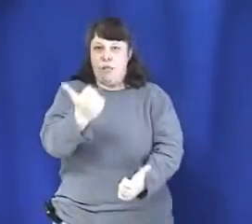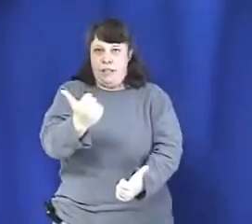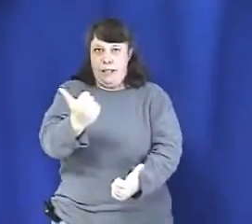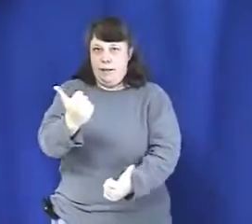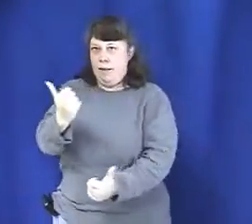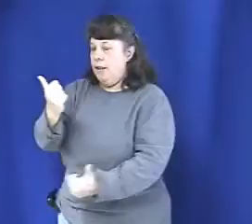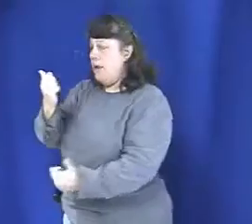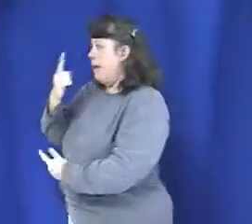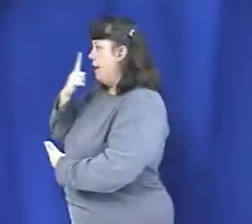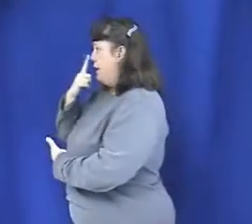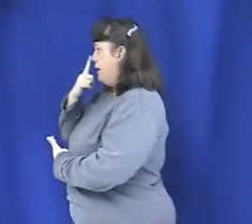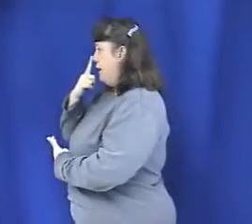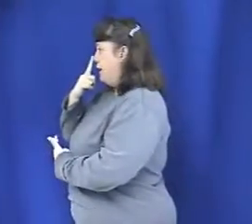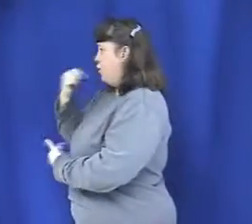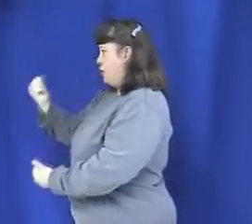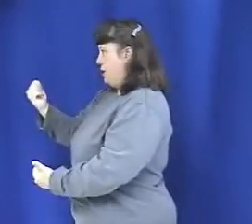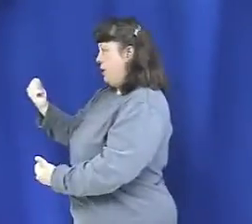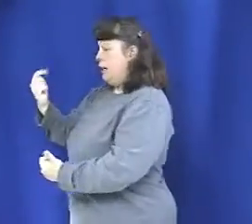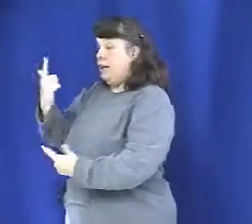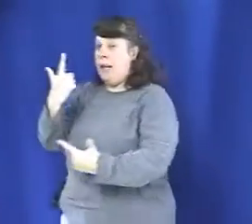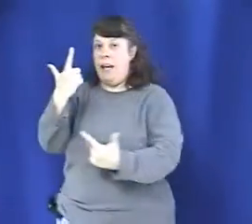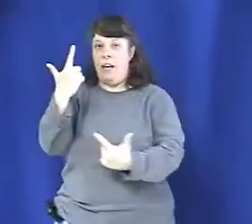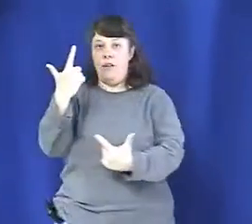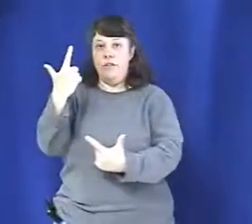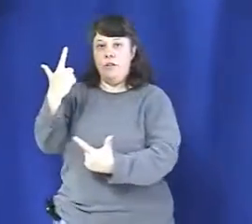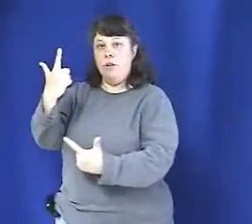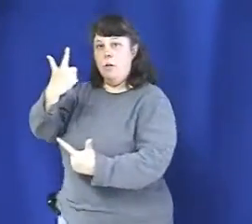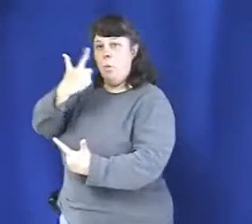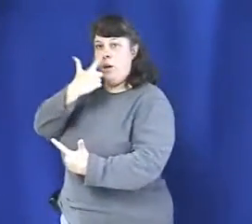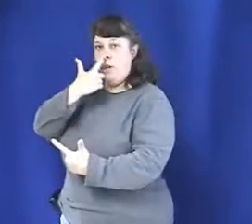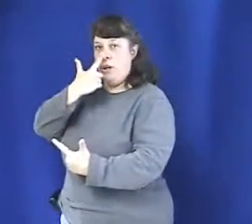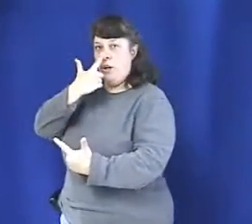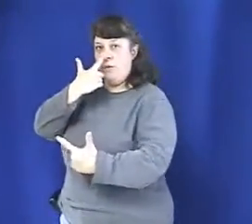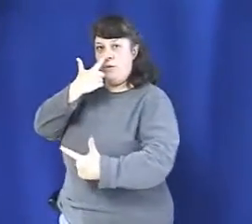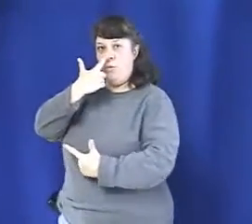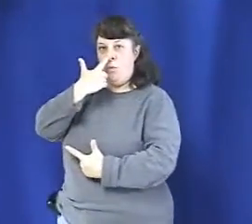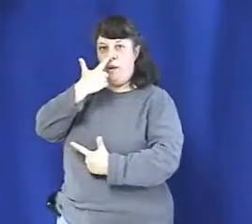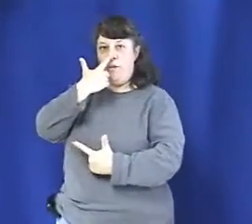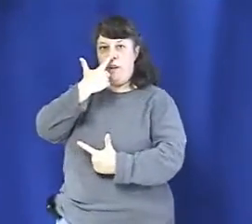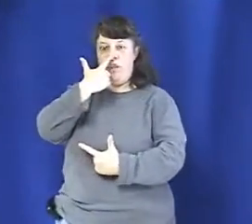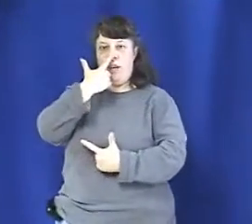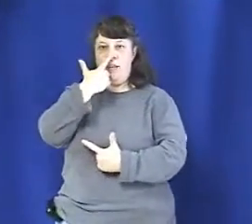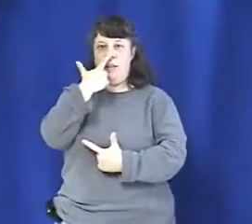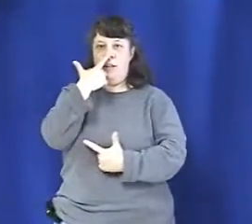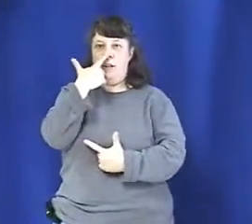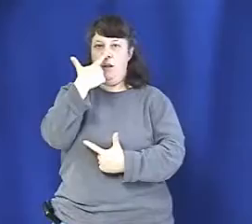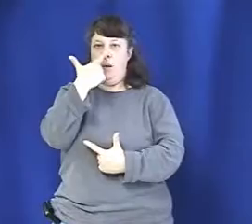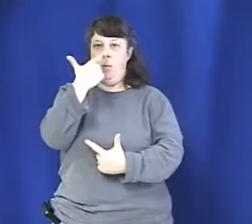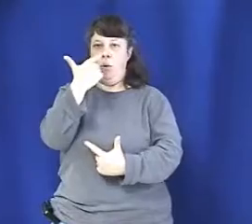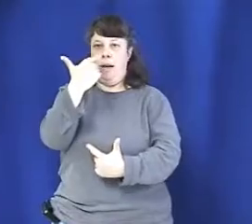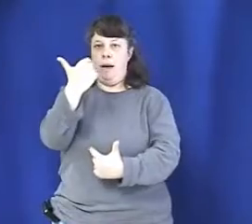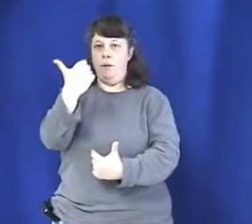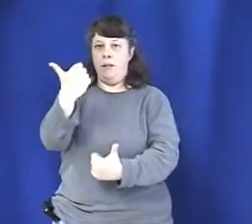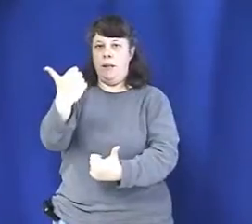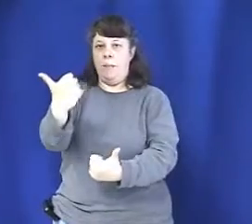Interesting. Interesting. L's, one on the nose, one in front of the chest. Pull out and